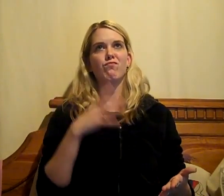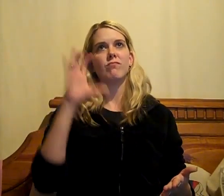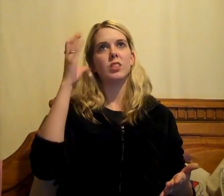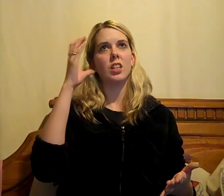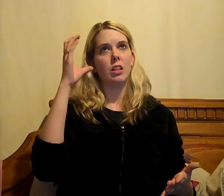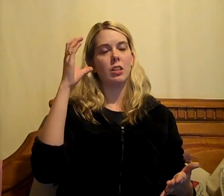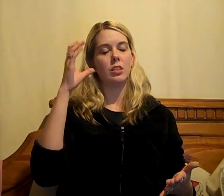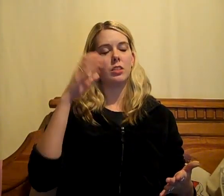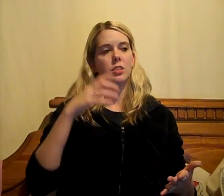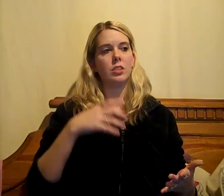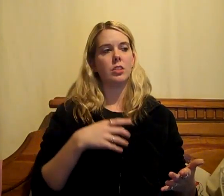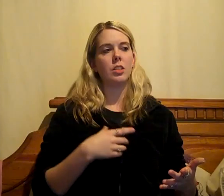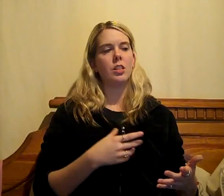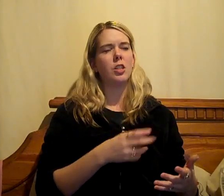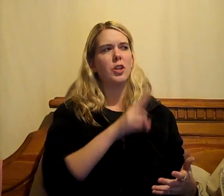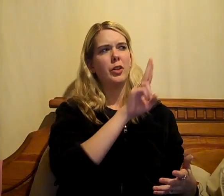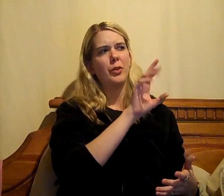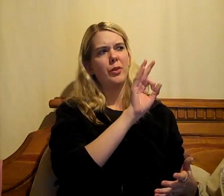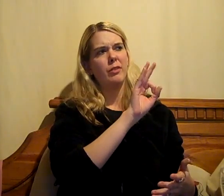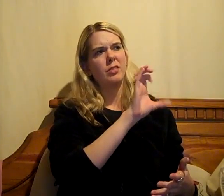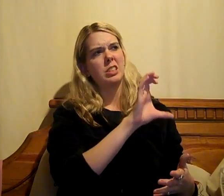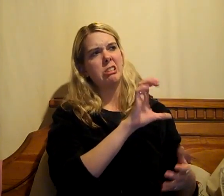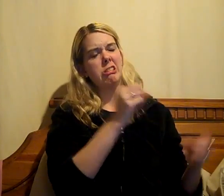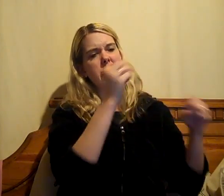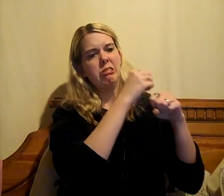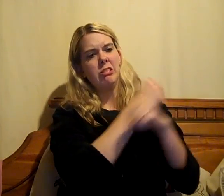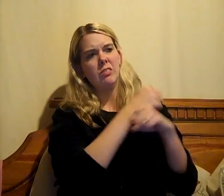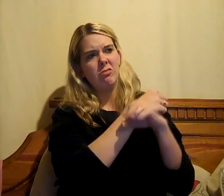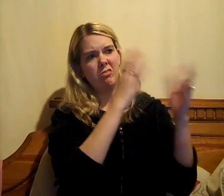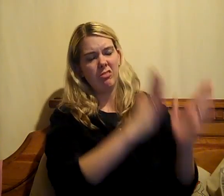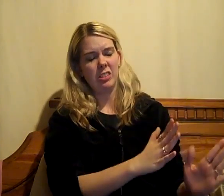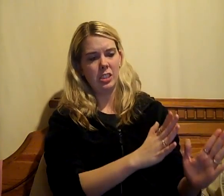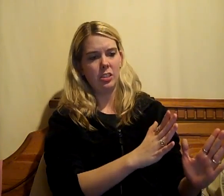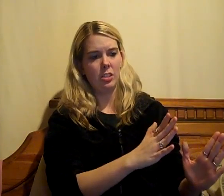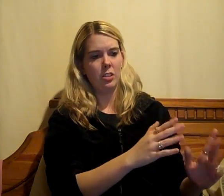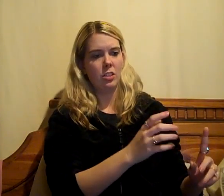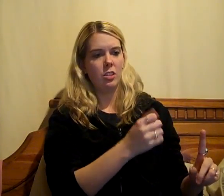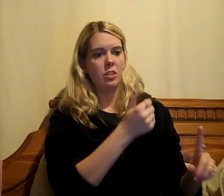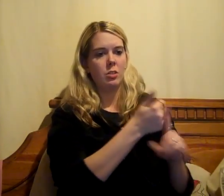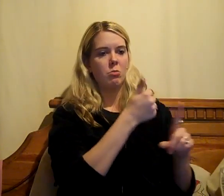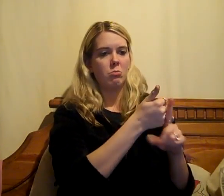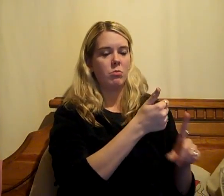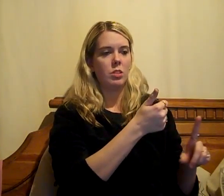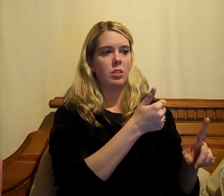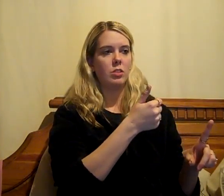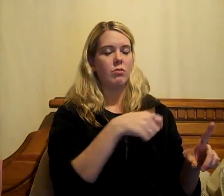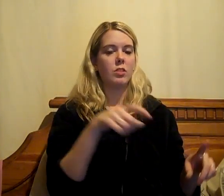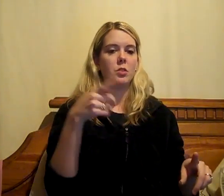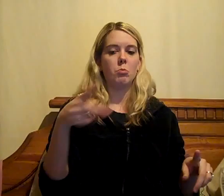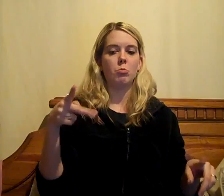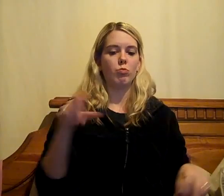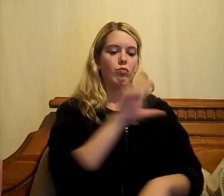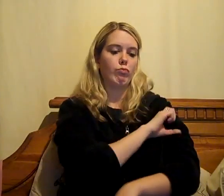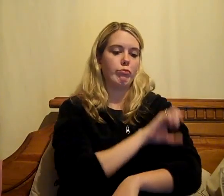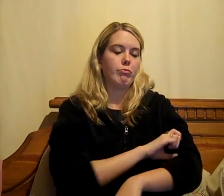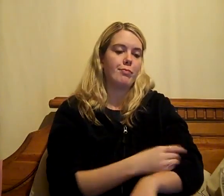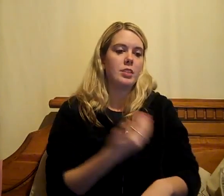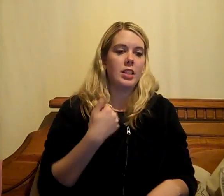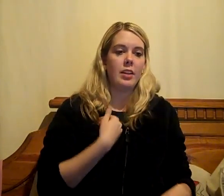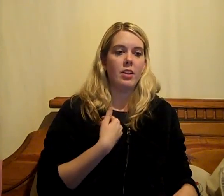UFC. And yeah, that's what I did with him. Same method for bruising. So it doesn't have to be just for sores. You